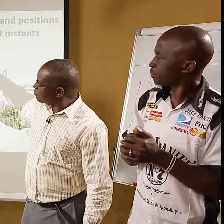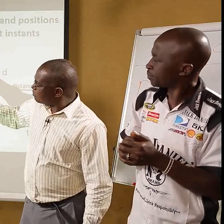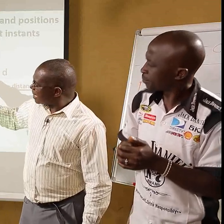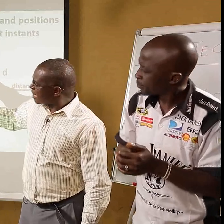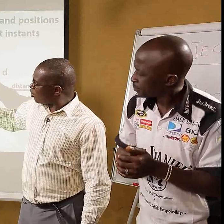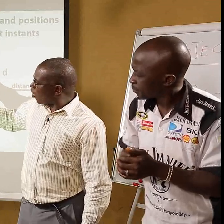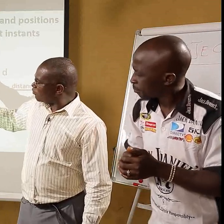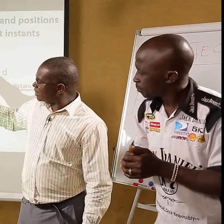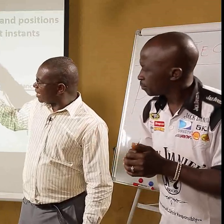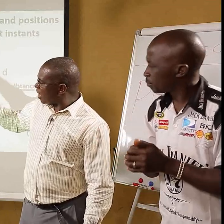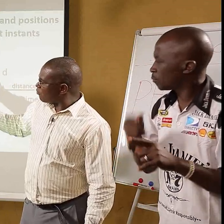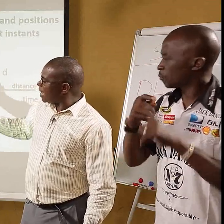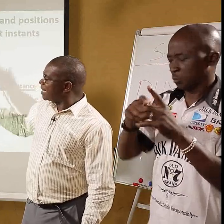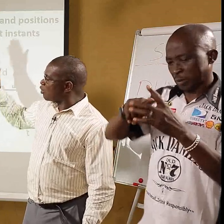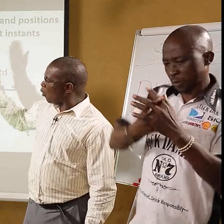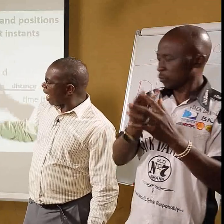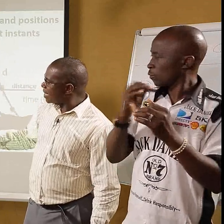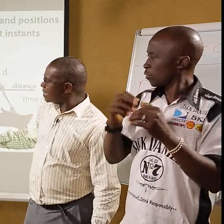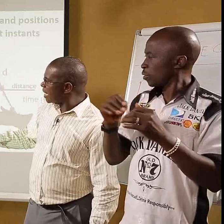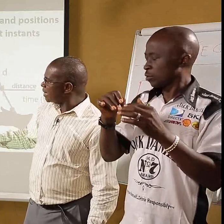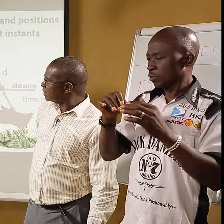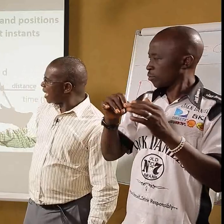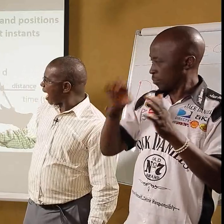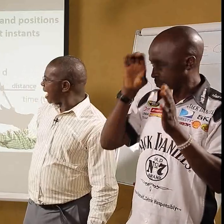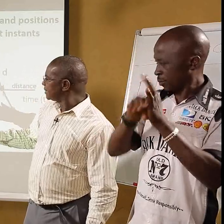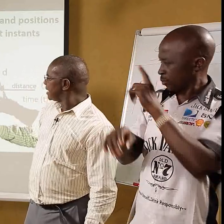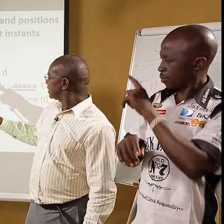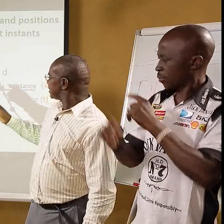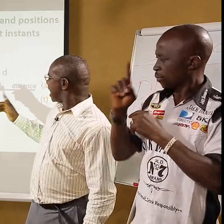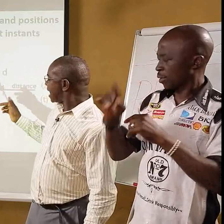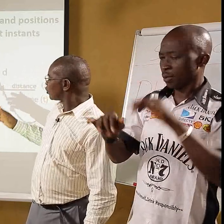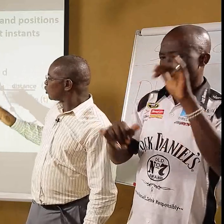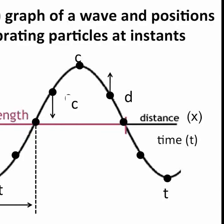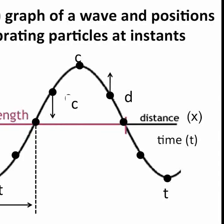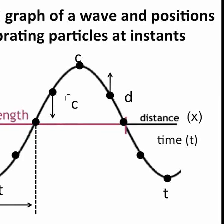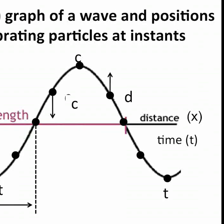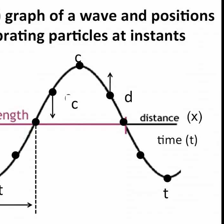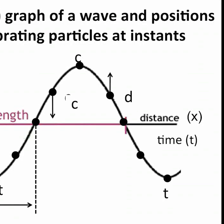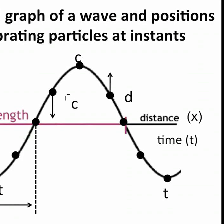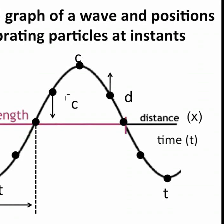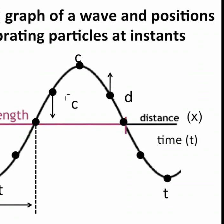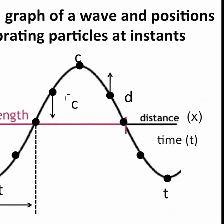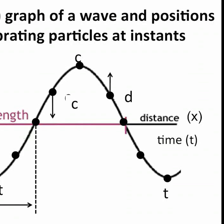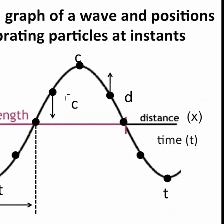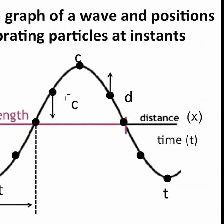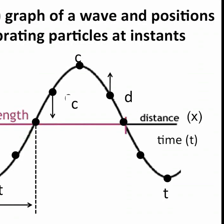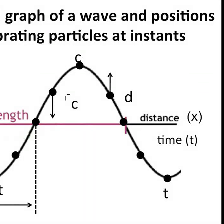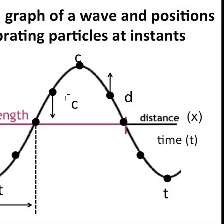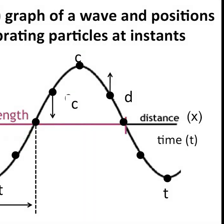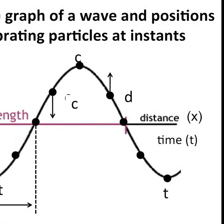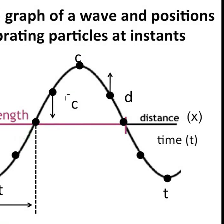From the beginning of the graph, where the y and the x or t axis intersect, the